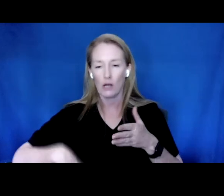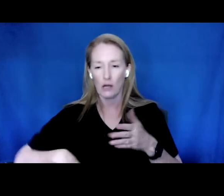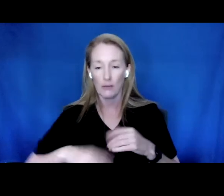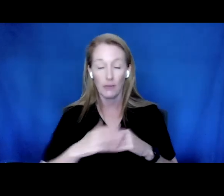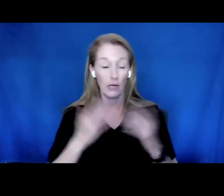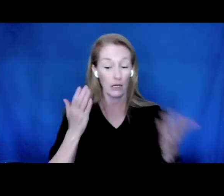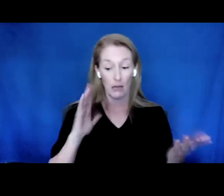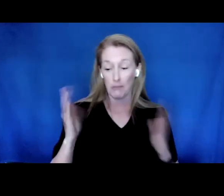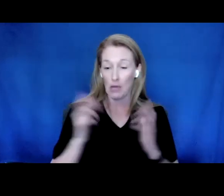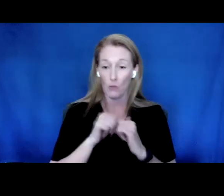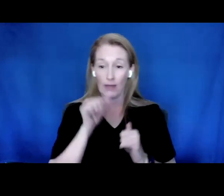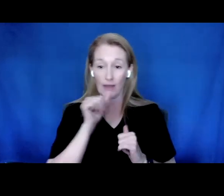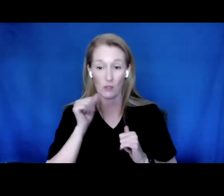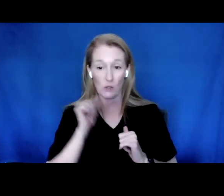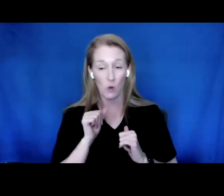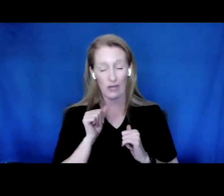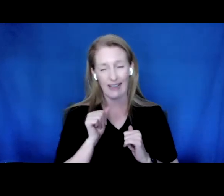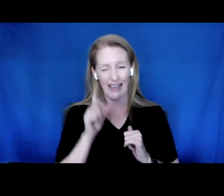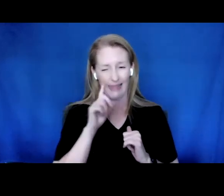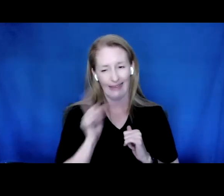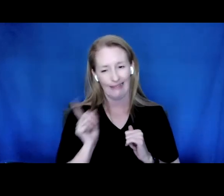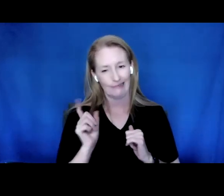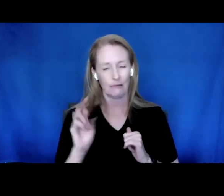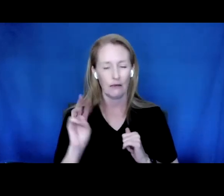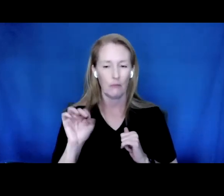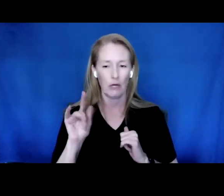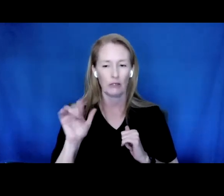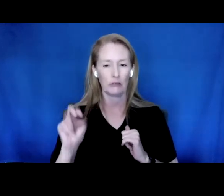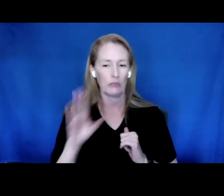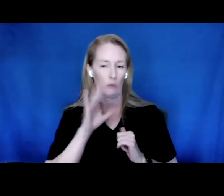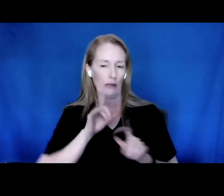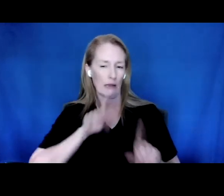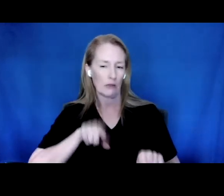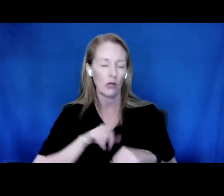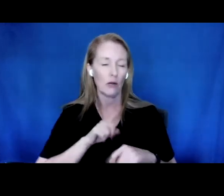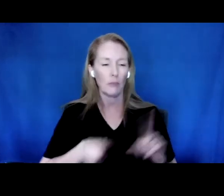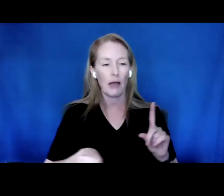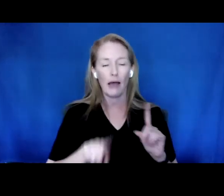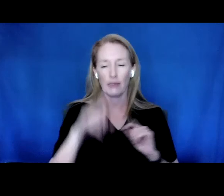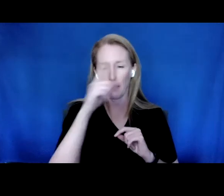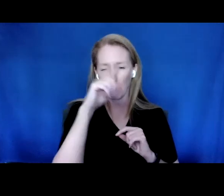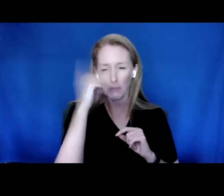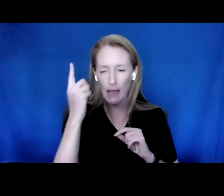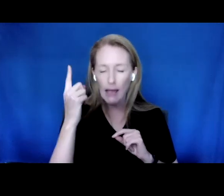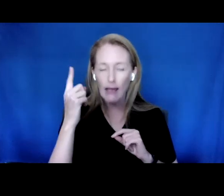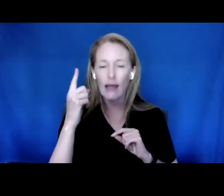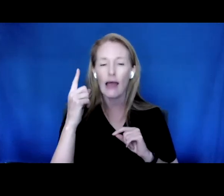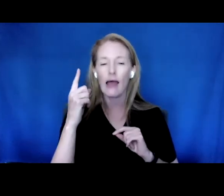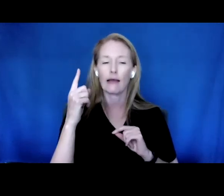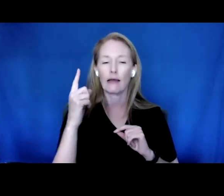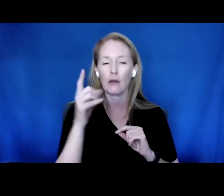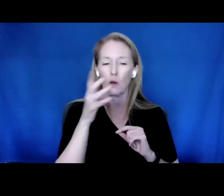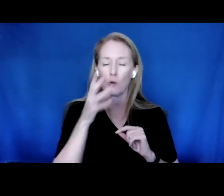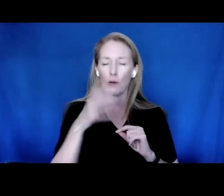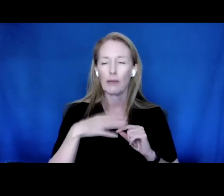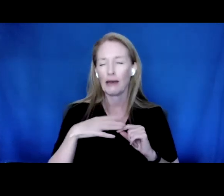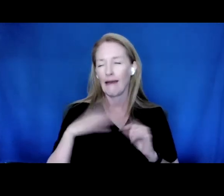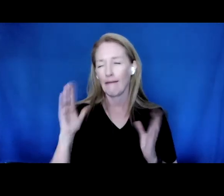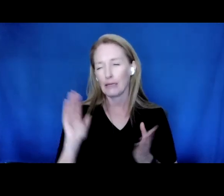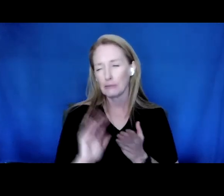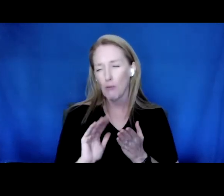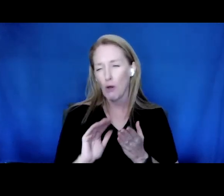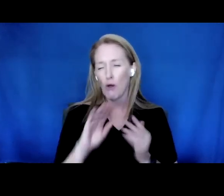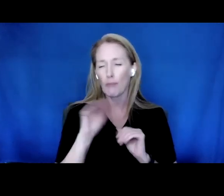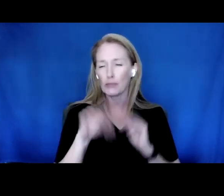that Black and African Americans does make up a rather small percentage of the Arizona population as a